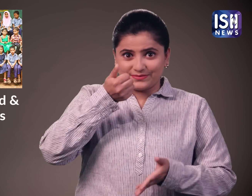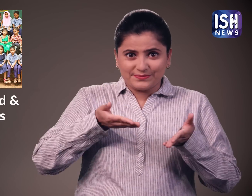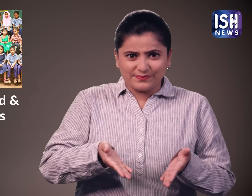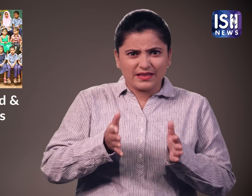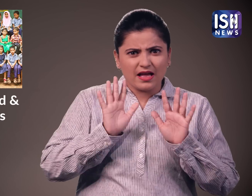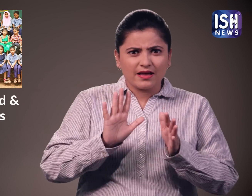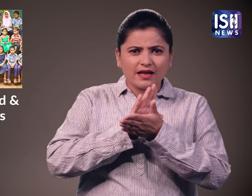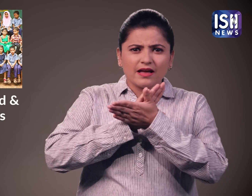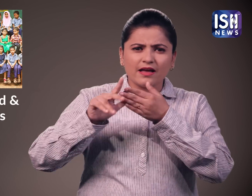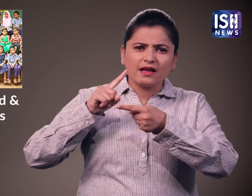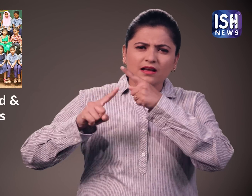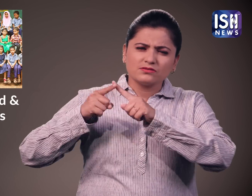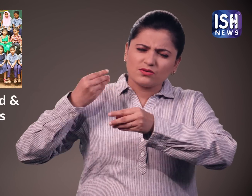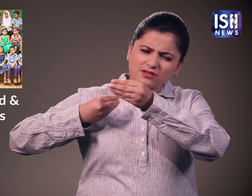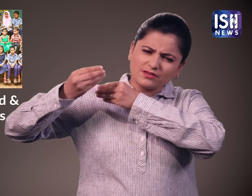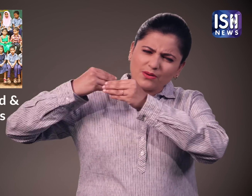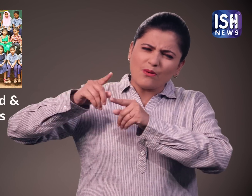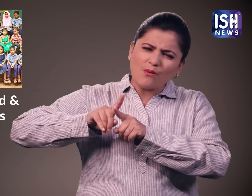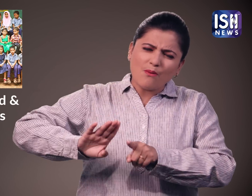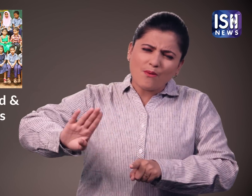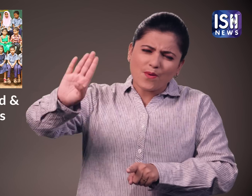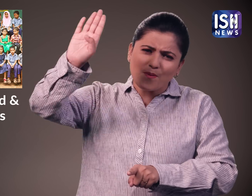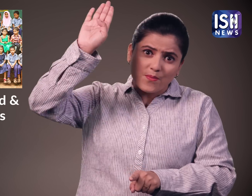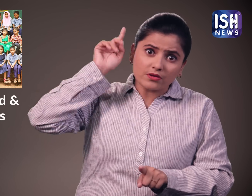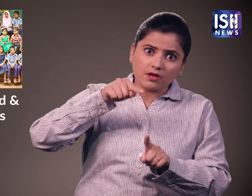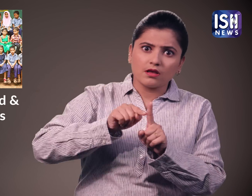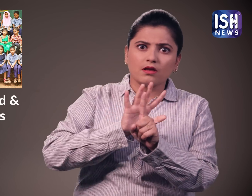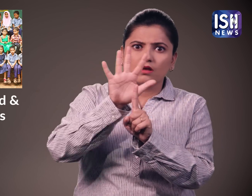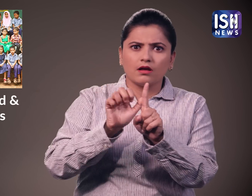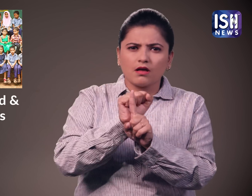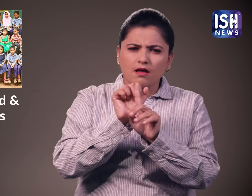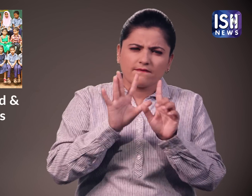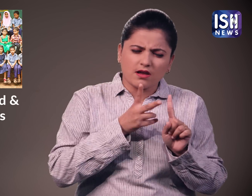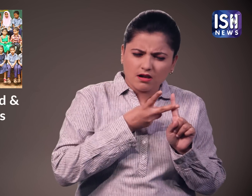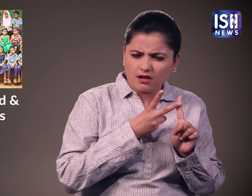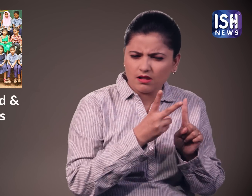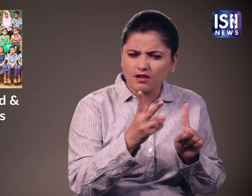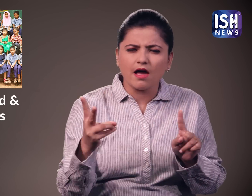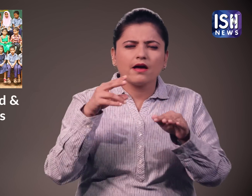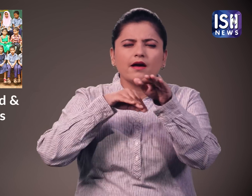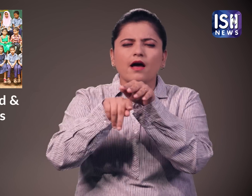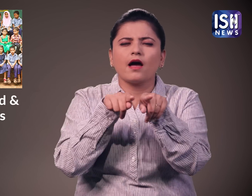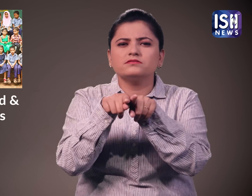India is a land that showcases a melting pot of food, culture, traditions and religions.